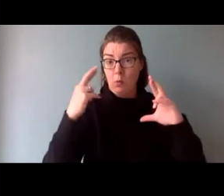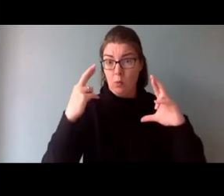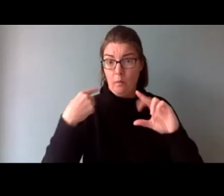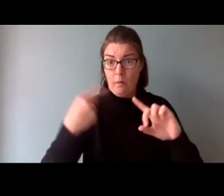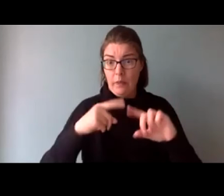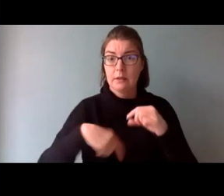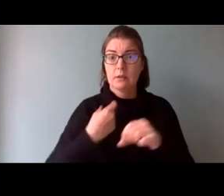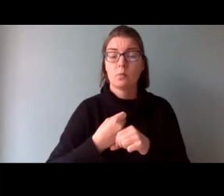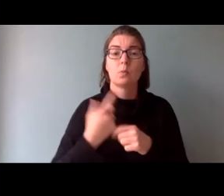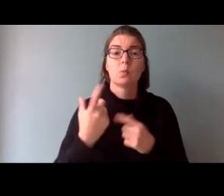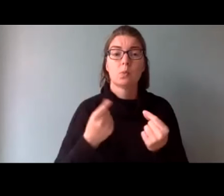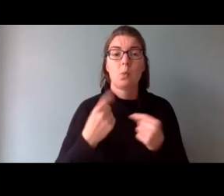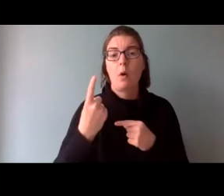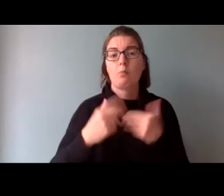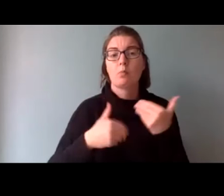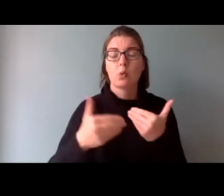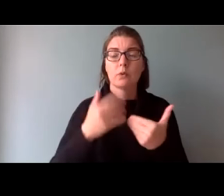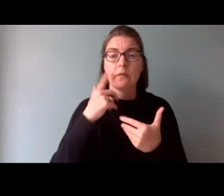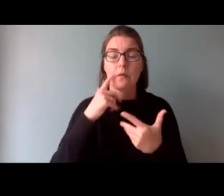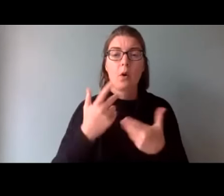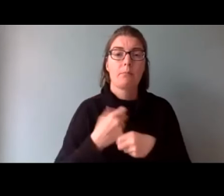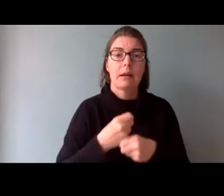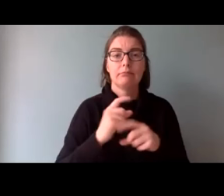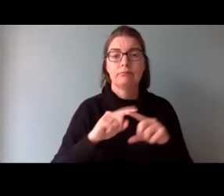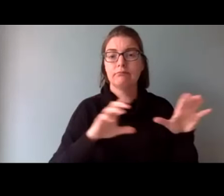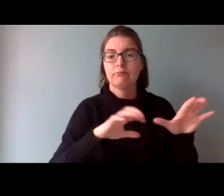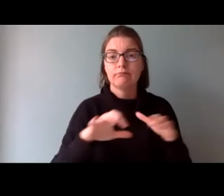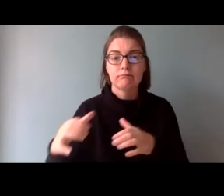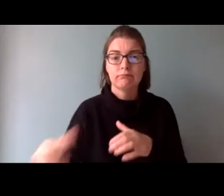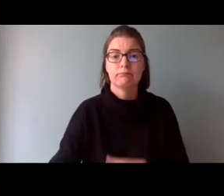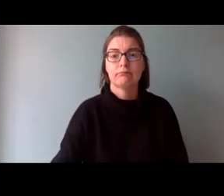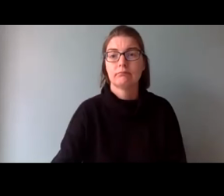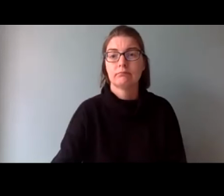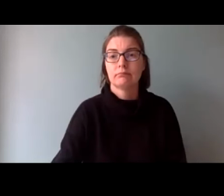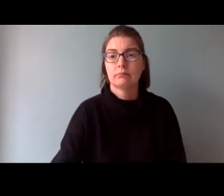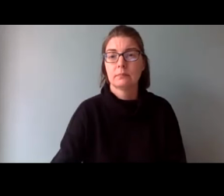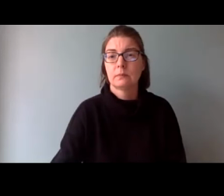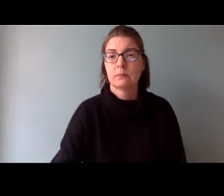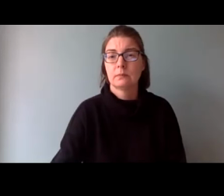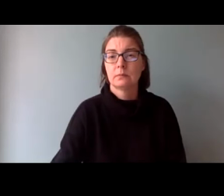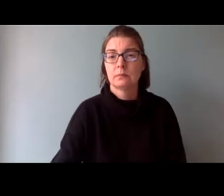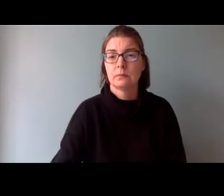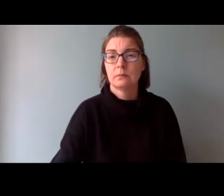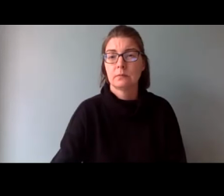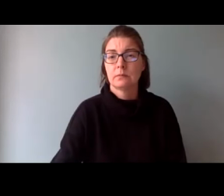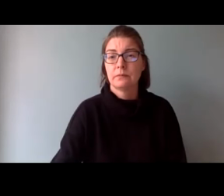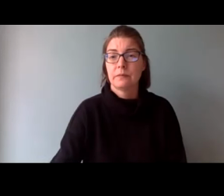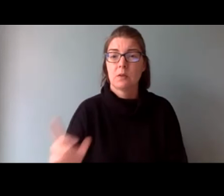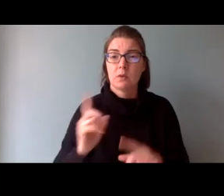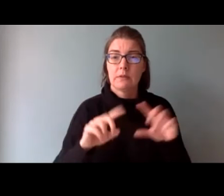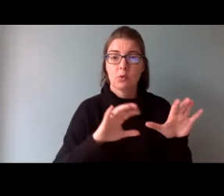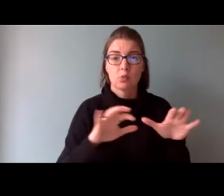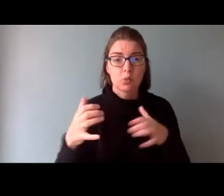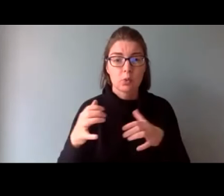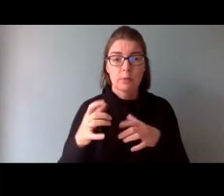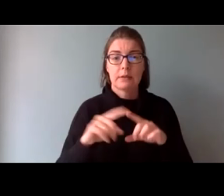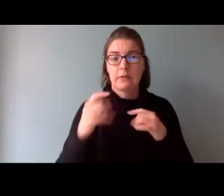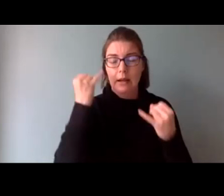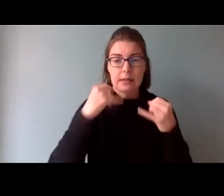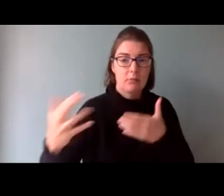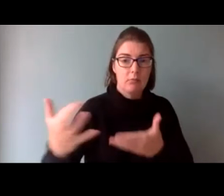kind of go through a little process of sort of creating categories and moving these into different groupings of all the ideas that we collected from the